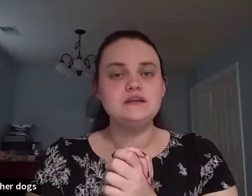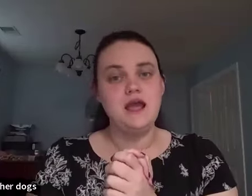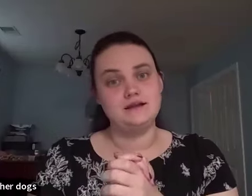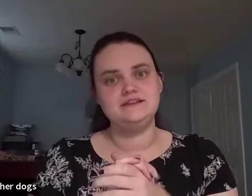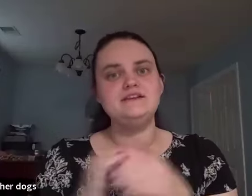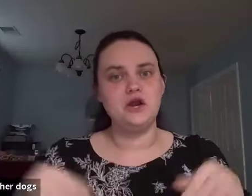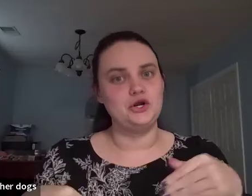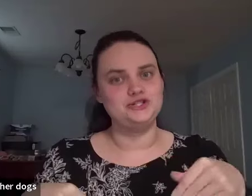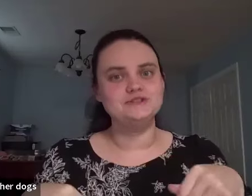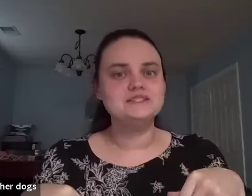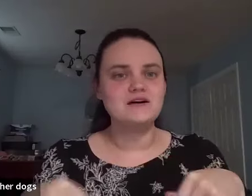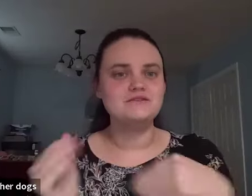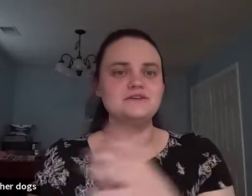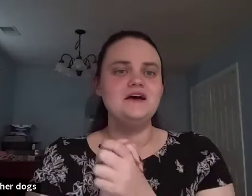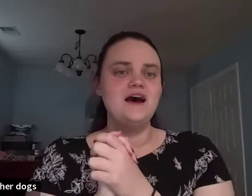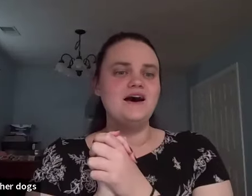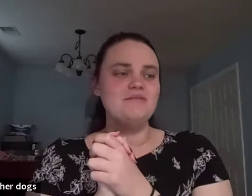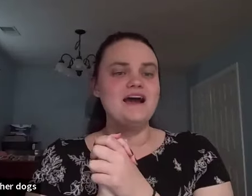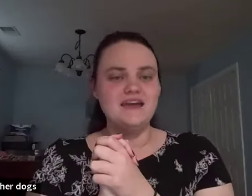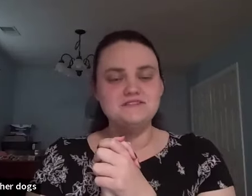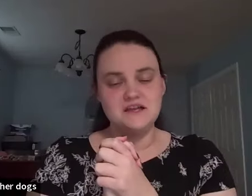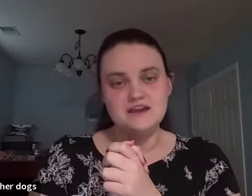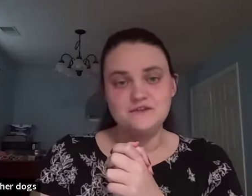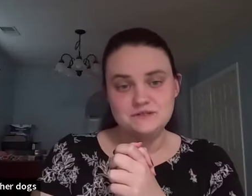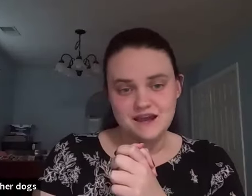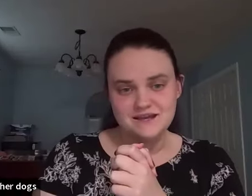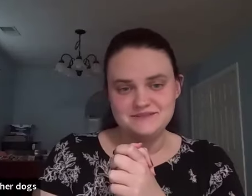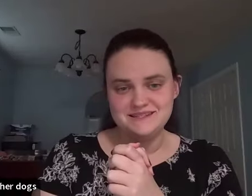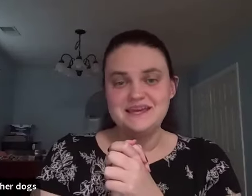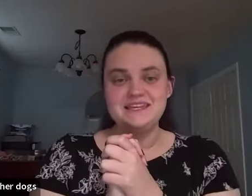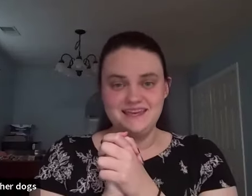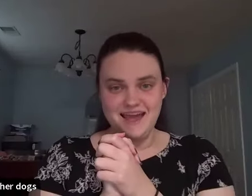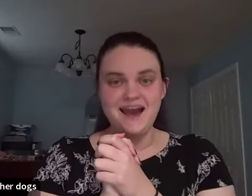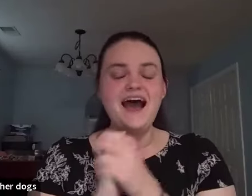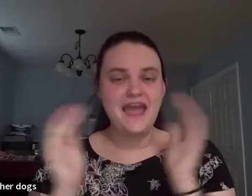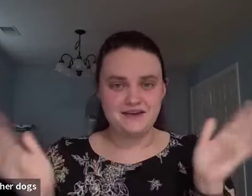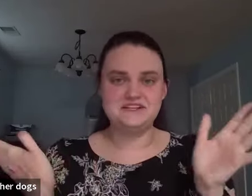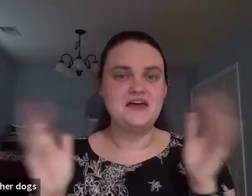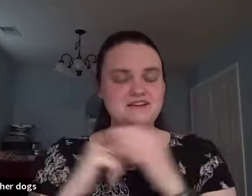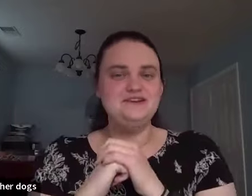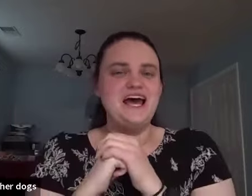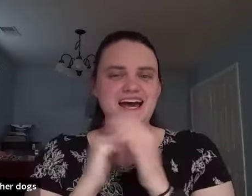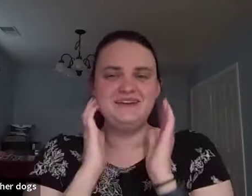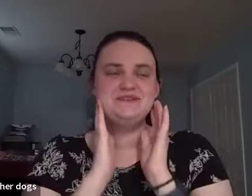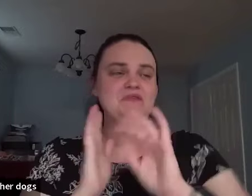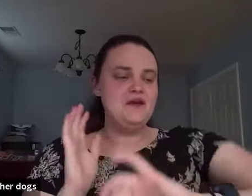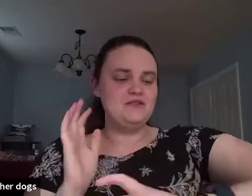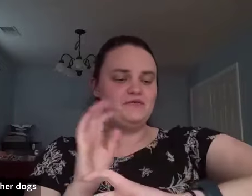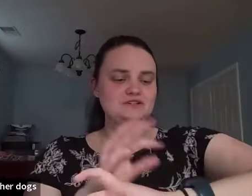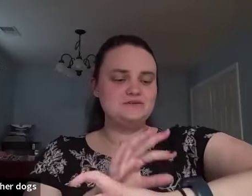can accidentally hurt yourself. I have done that a few times. Yeah, I have done that a few times. The first